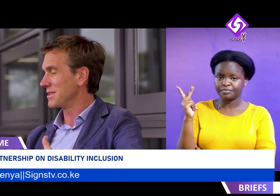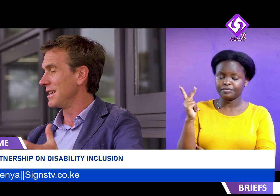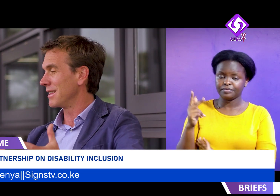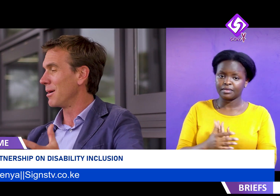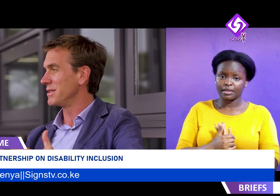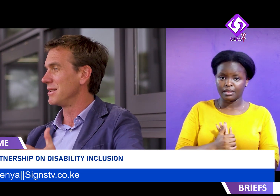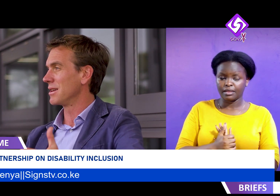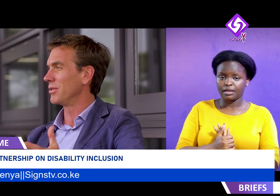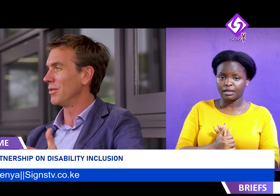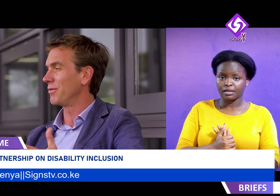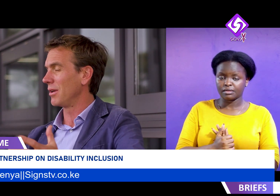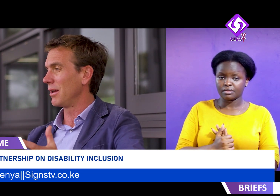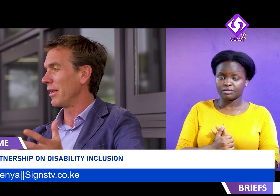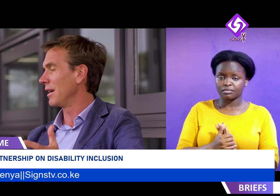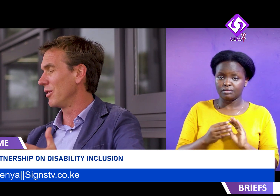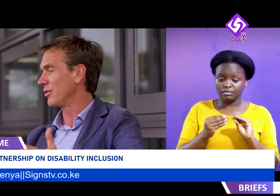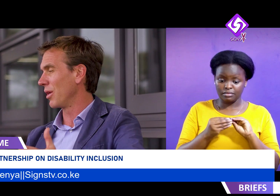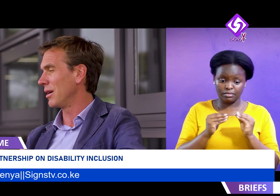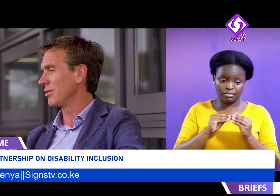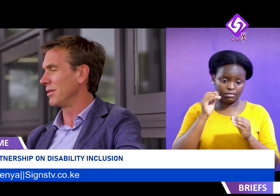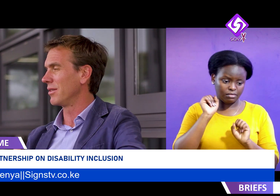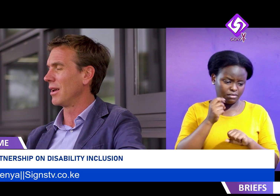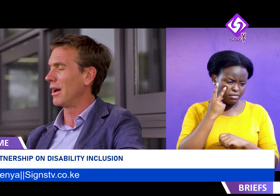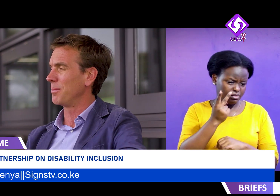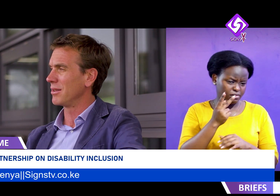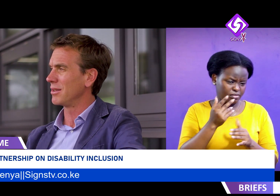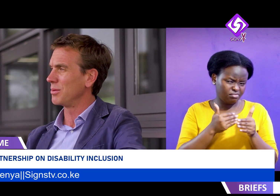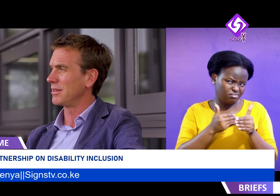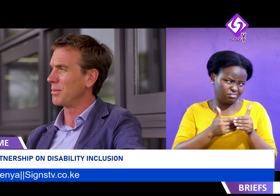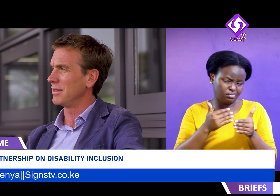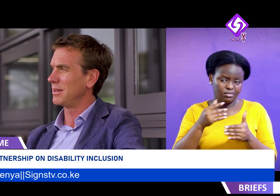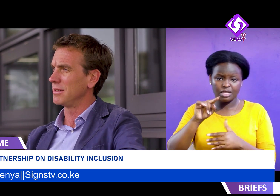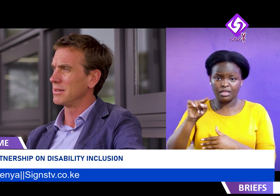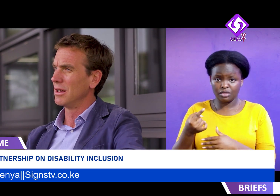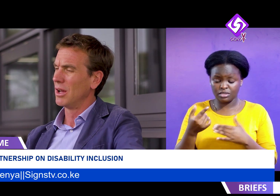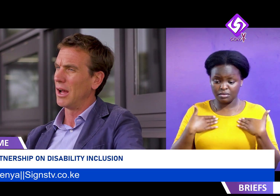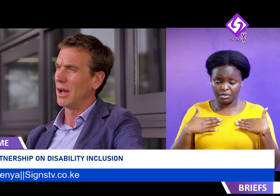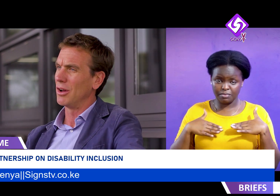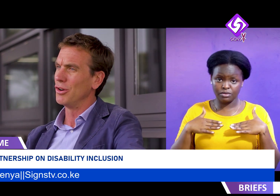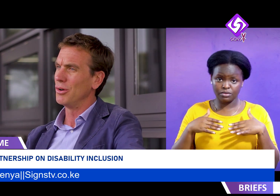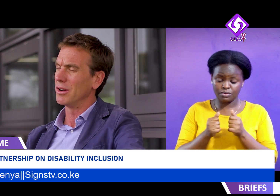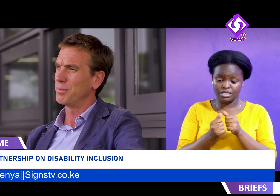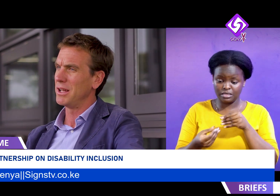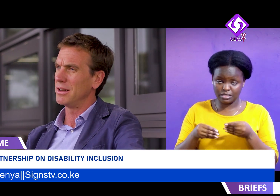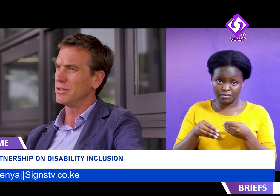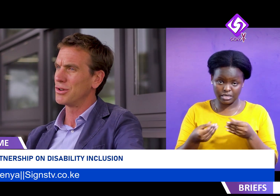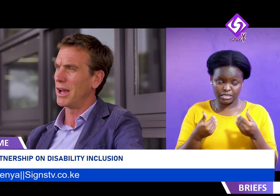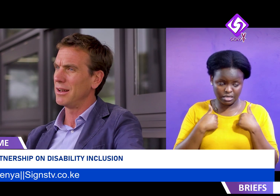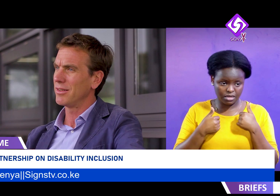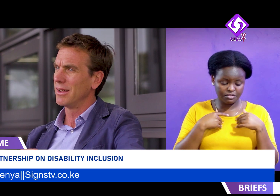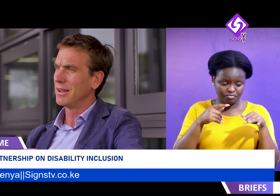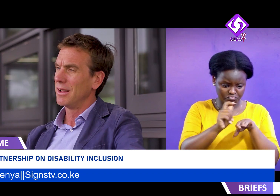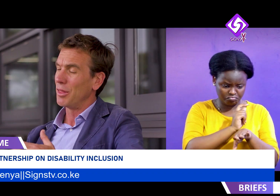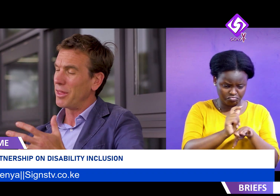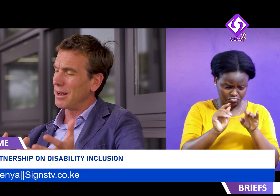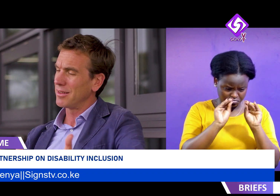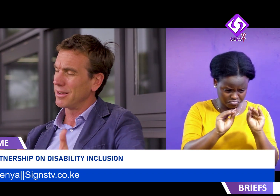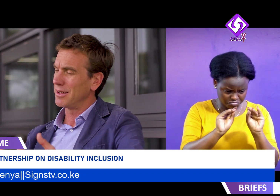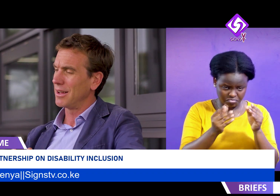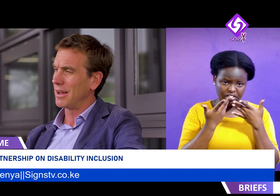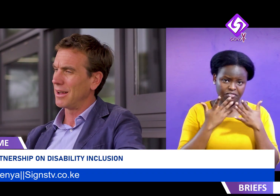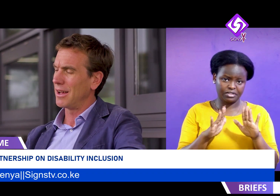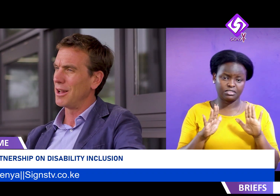just to see the numbers in terms of, I think, close to 1,000 persons with disabilities who have been trained.